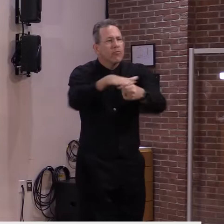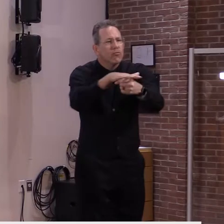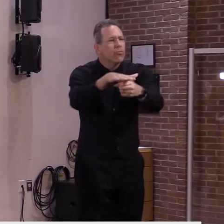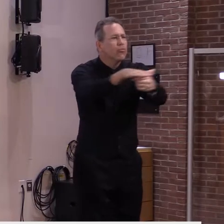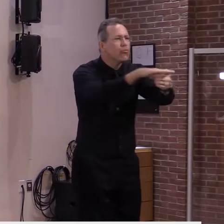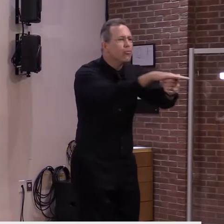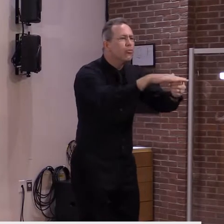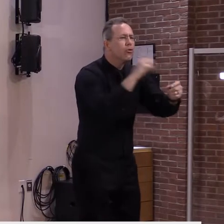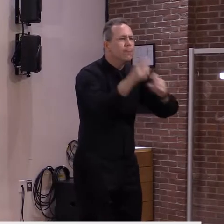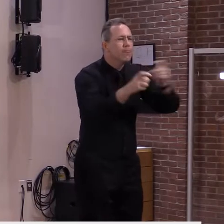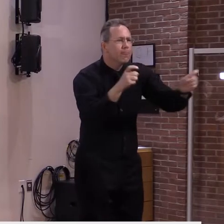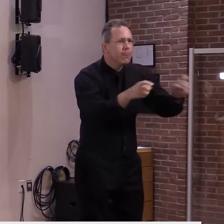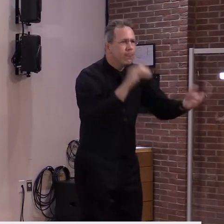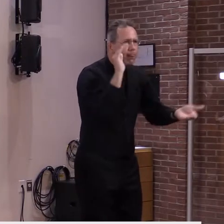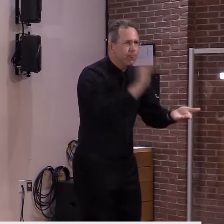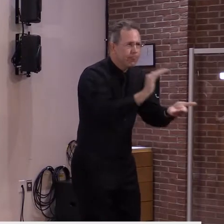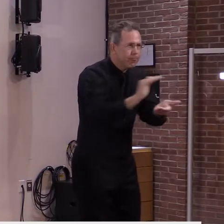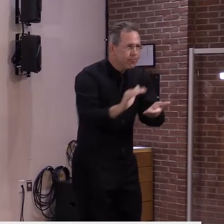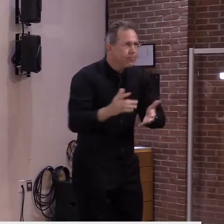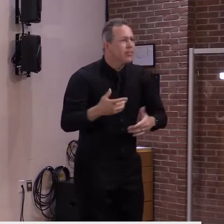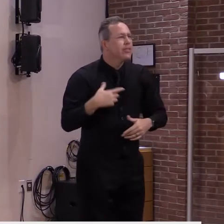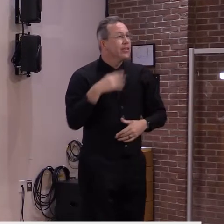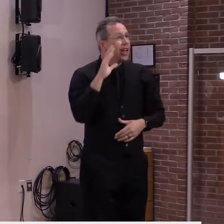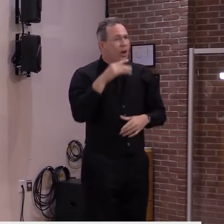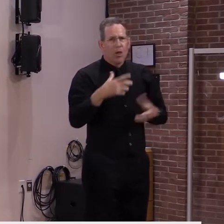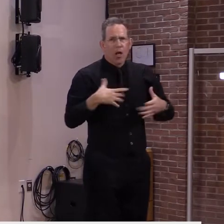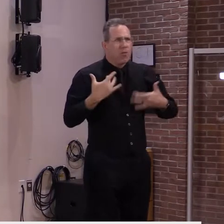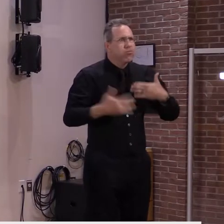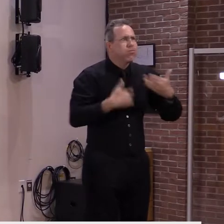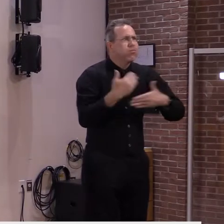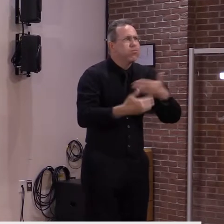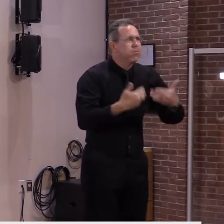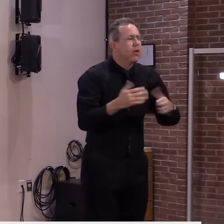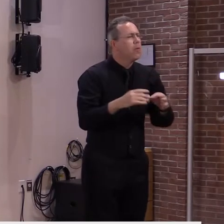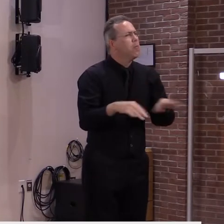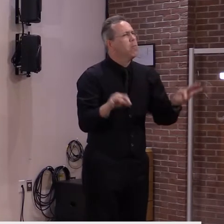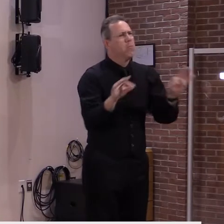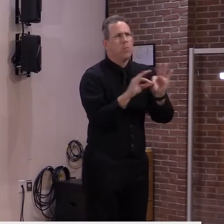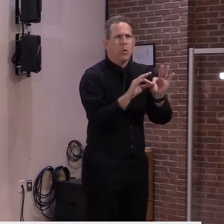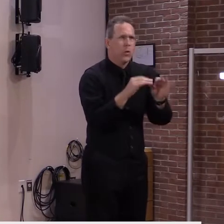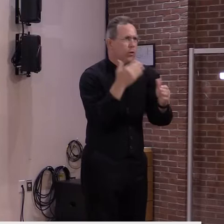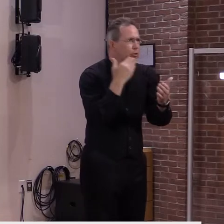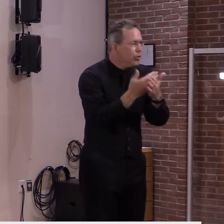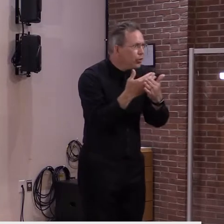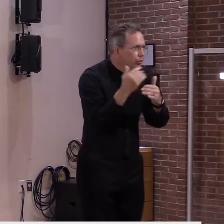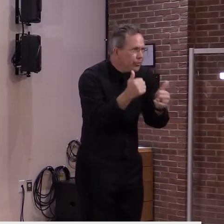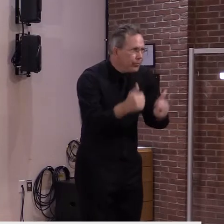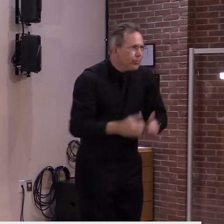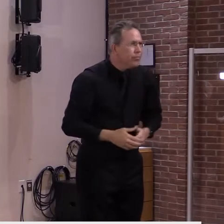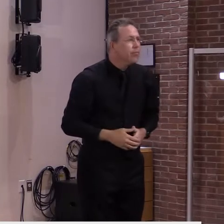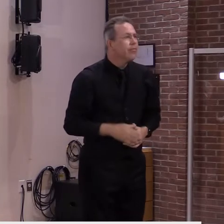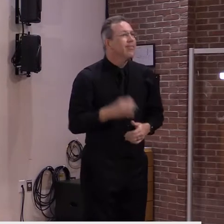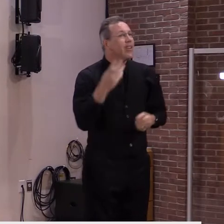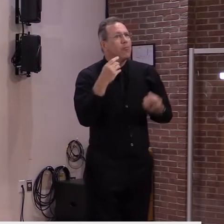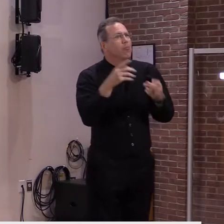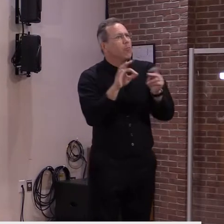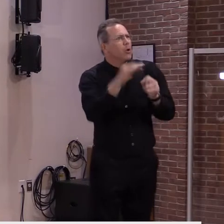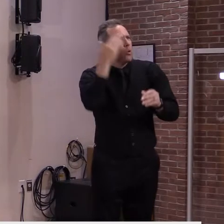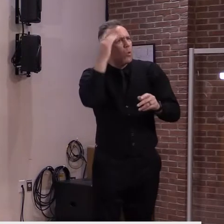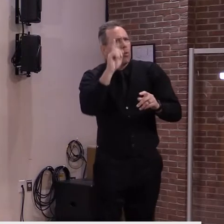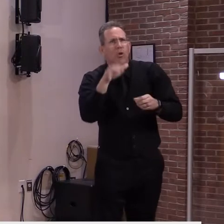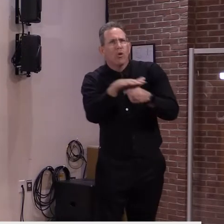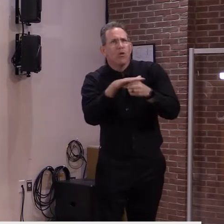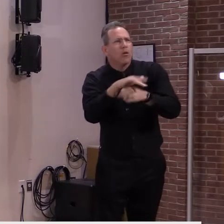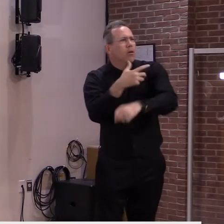still important to the overall effort to vaccinate as many Vermonters as possible. I urge Vermonters to